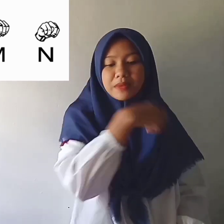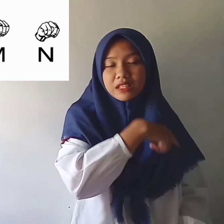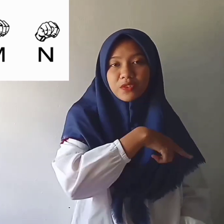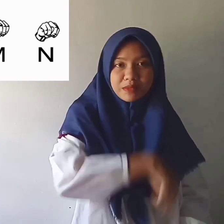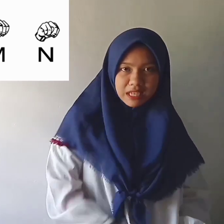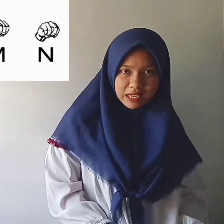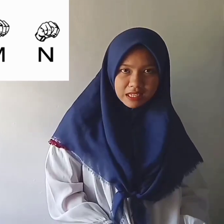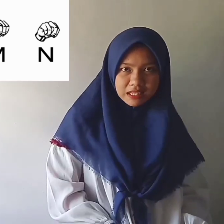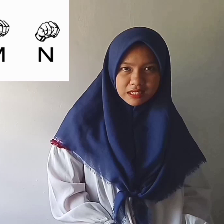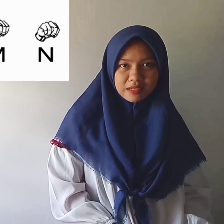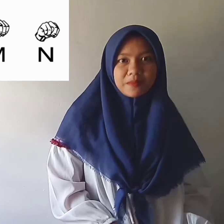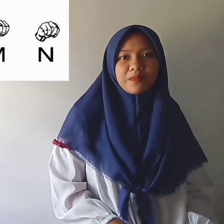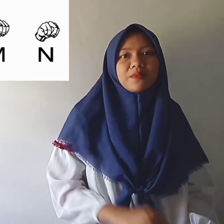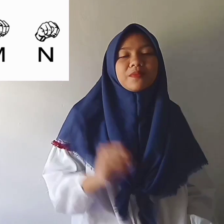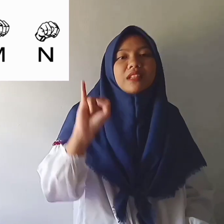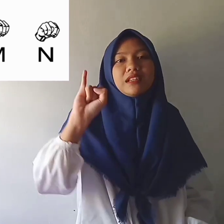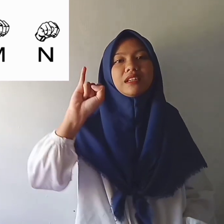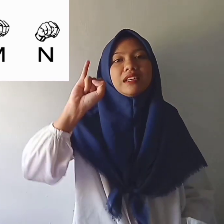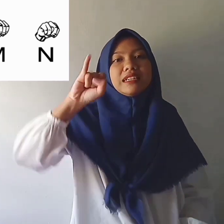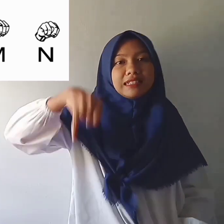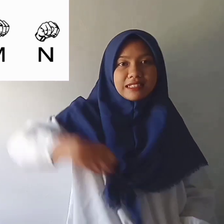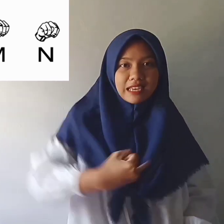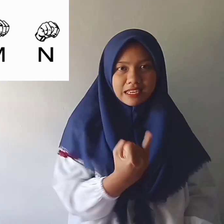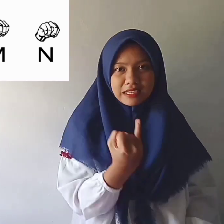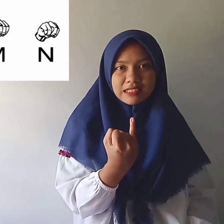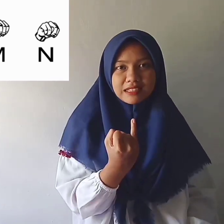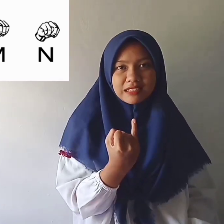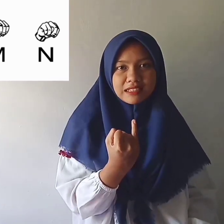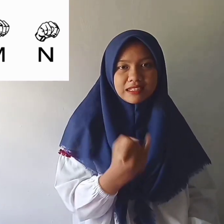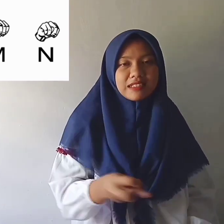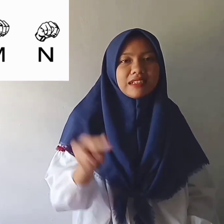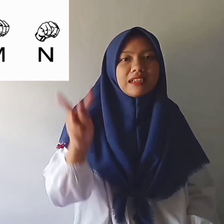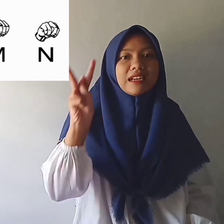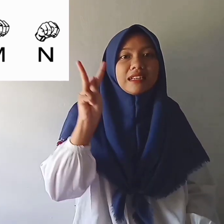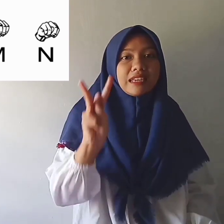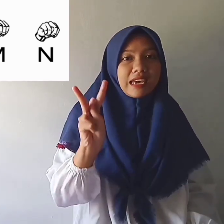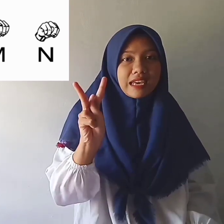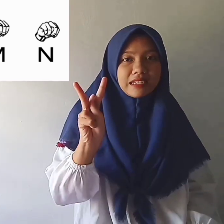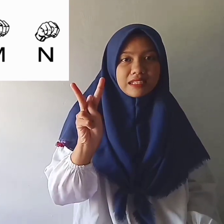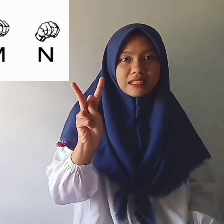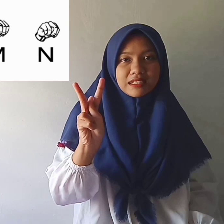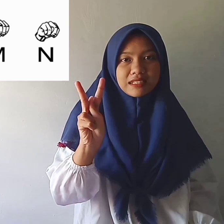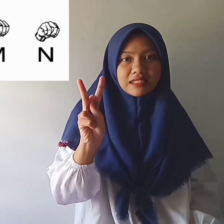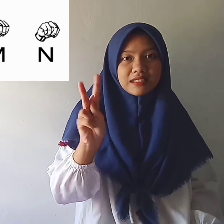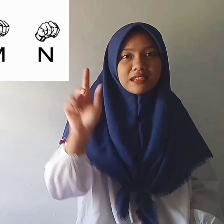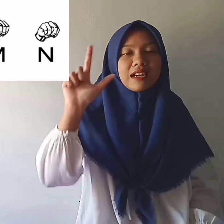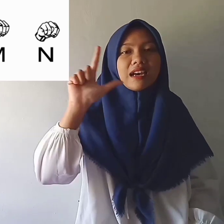it from J. J, K,